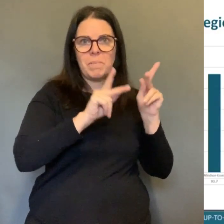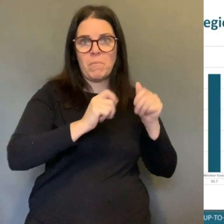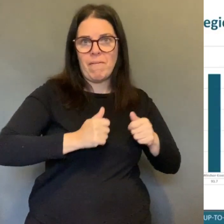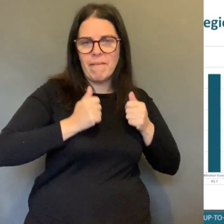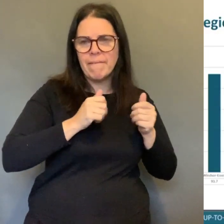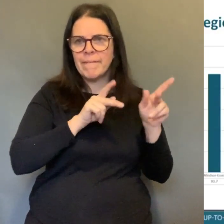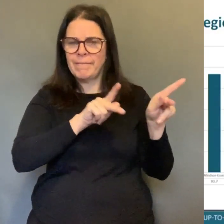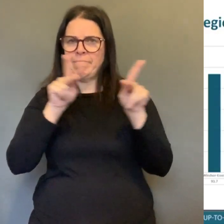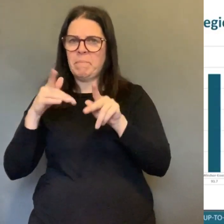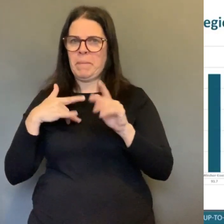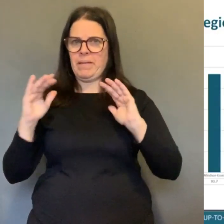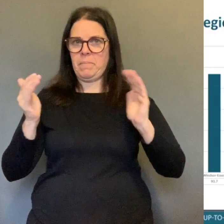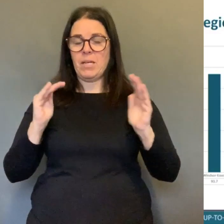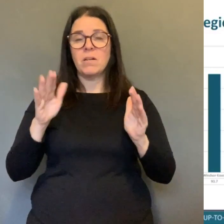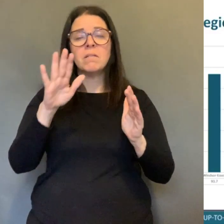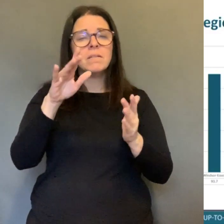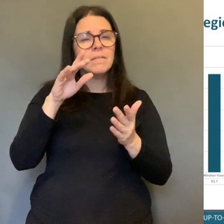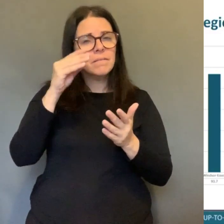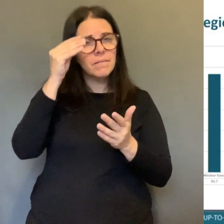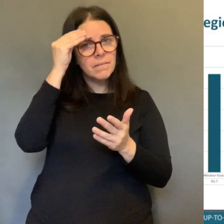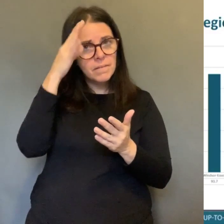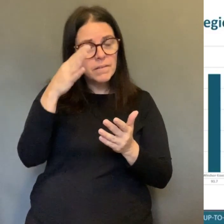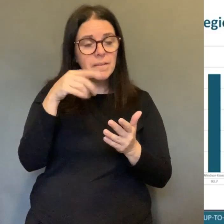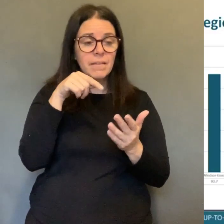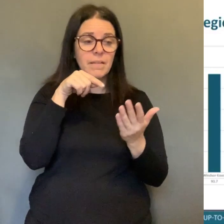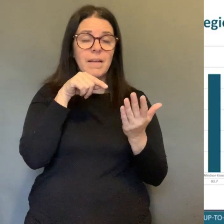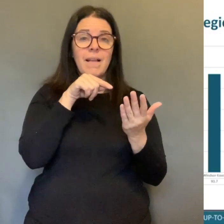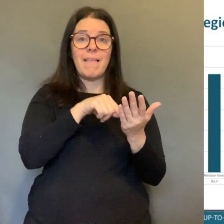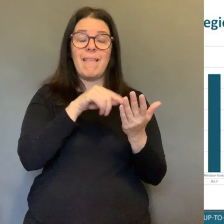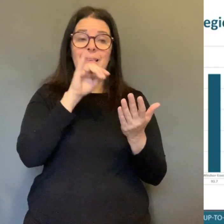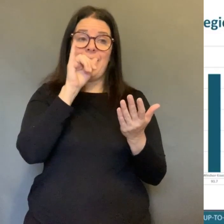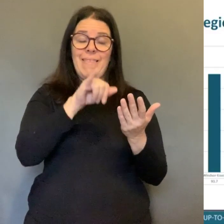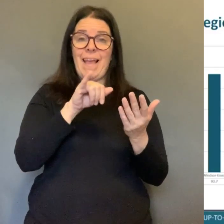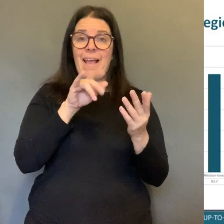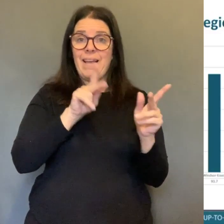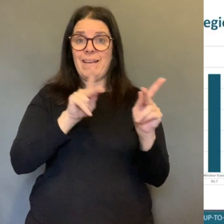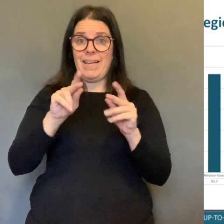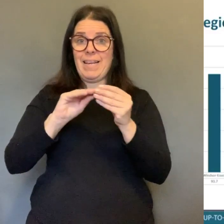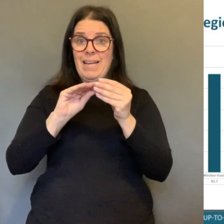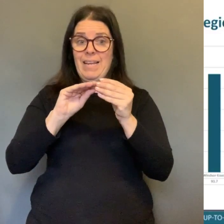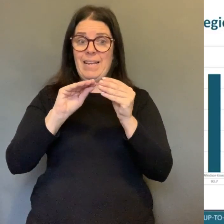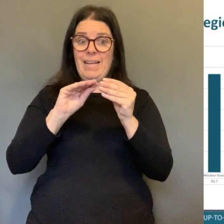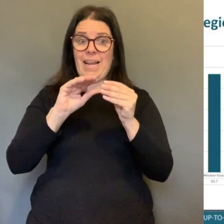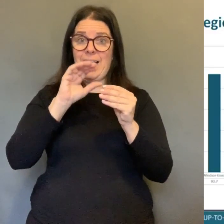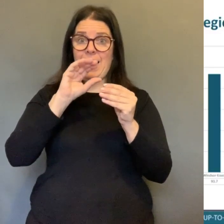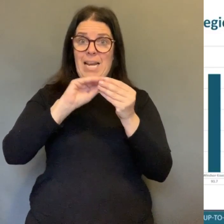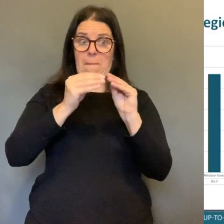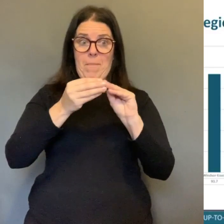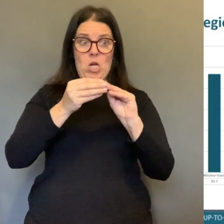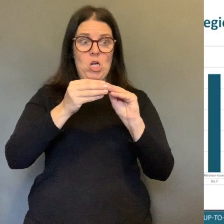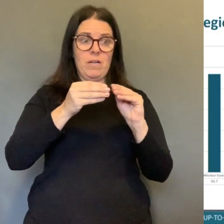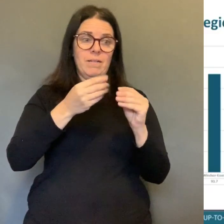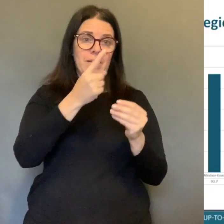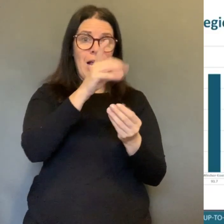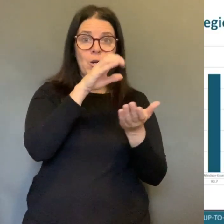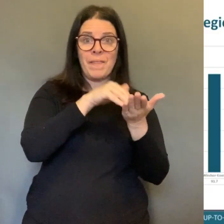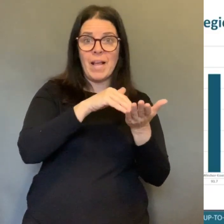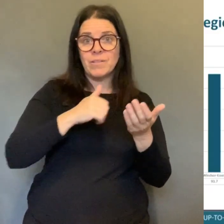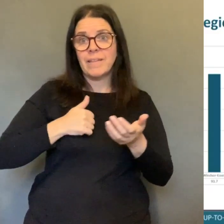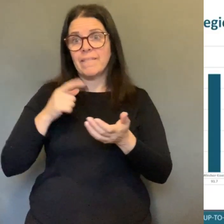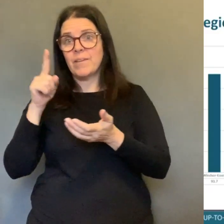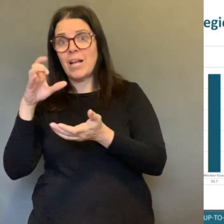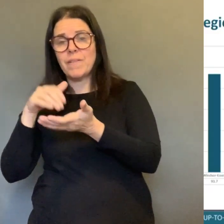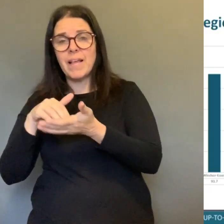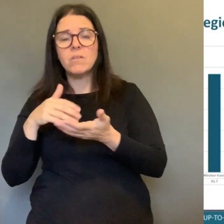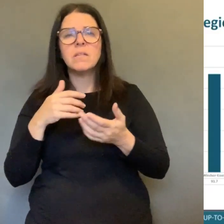senior population. If we do the comparison from that perspective, we are significantly high